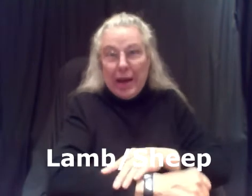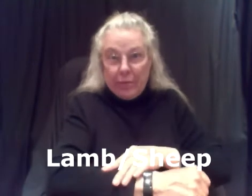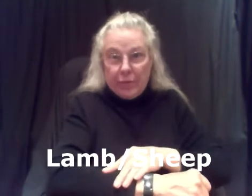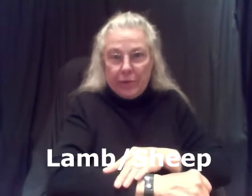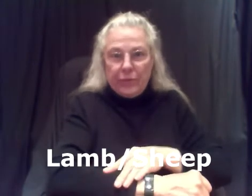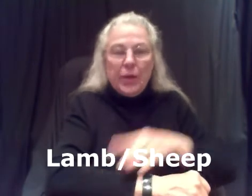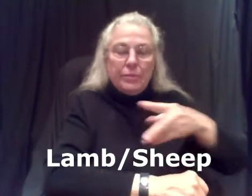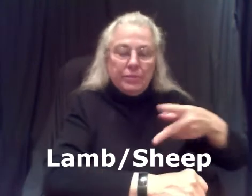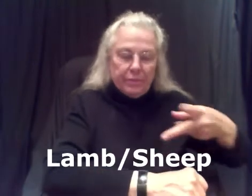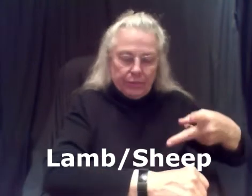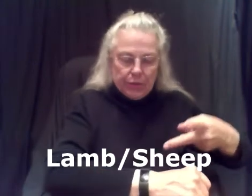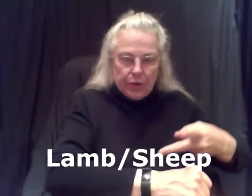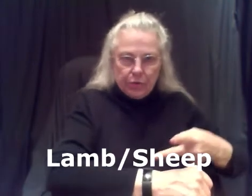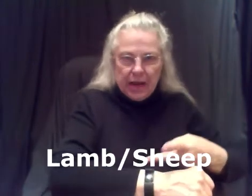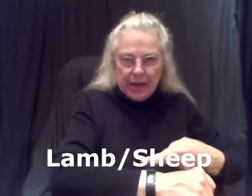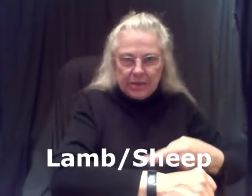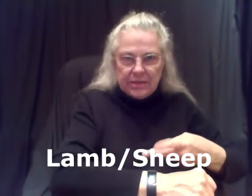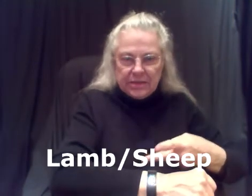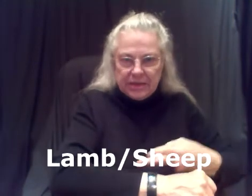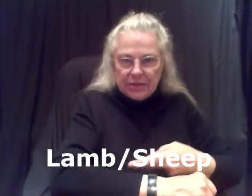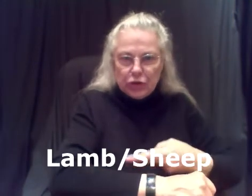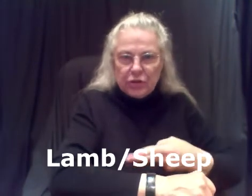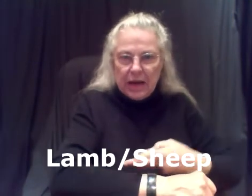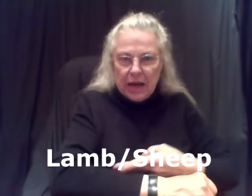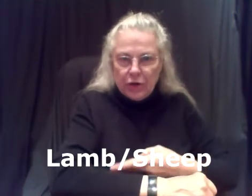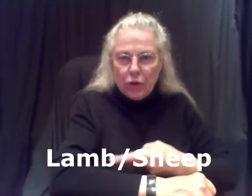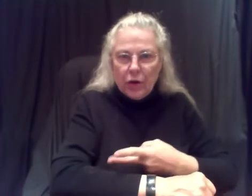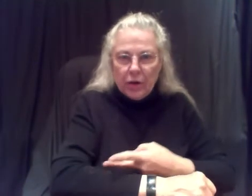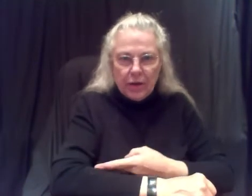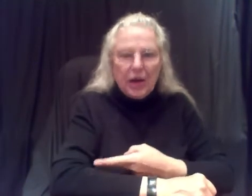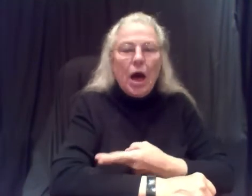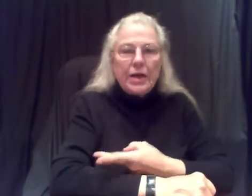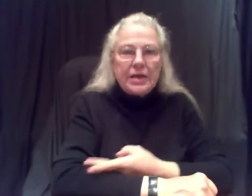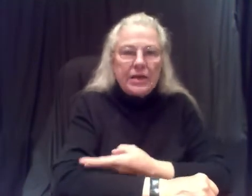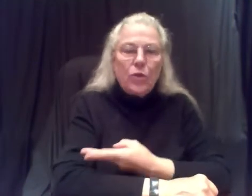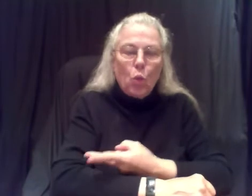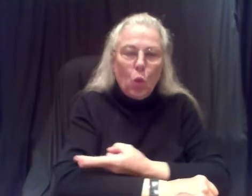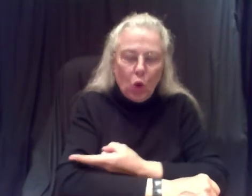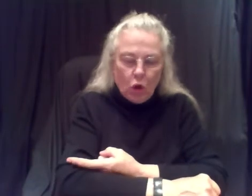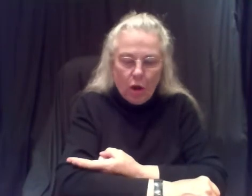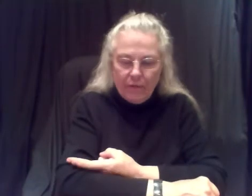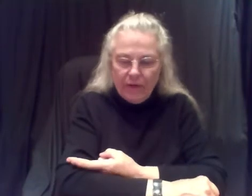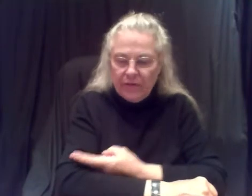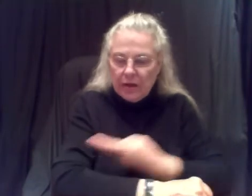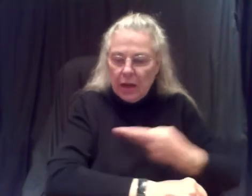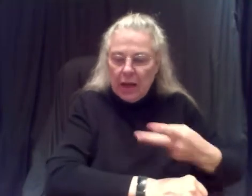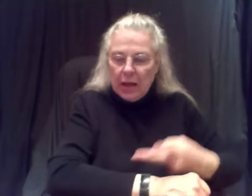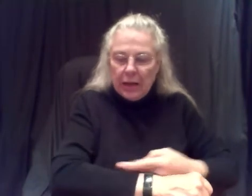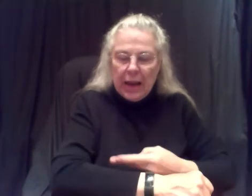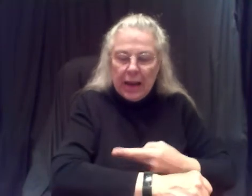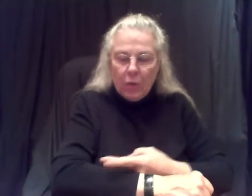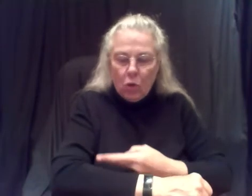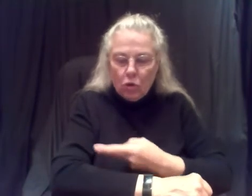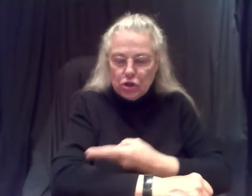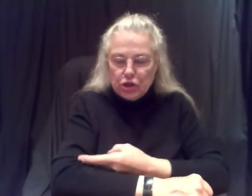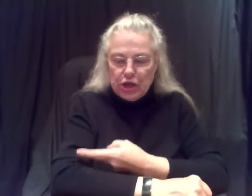animal, you're taking scissors and you're cutting the wool off of it. Lamb or sheep.